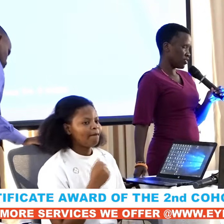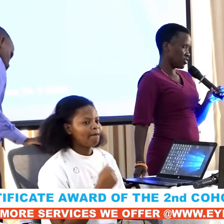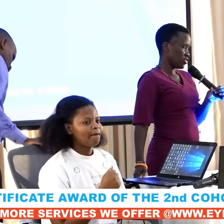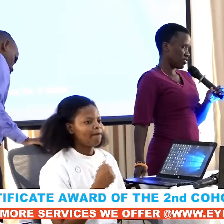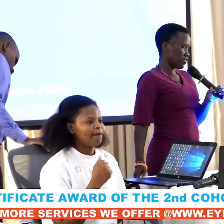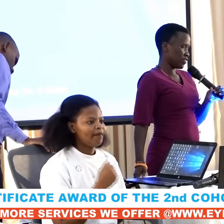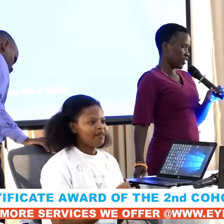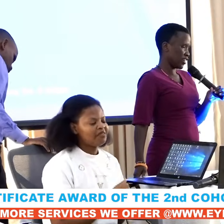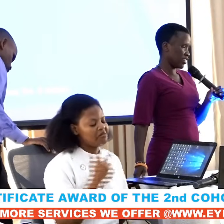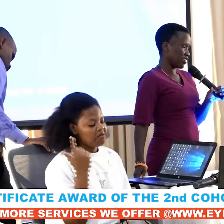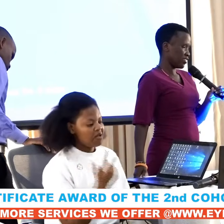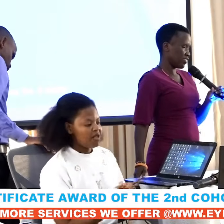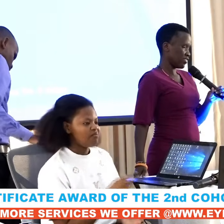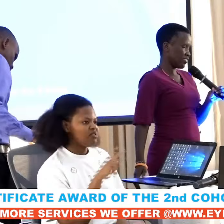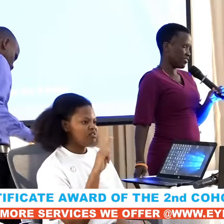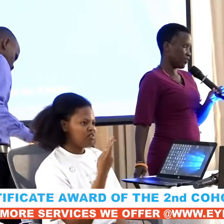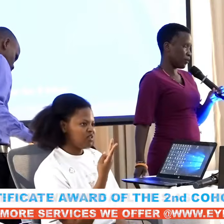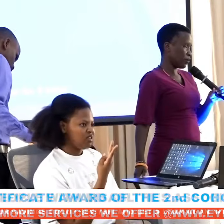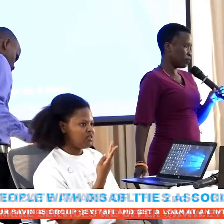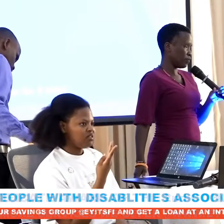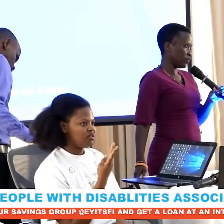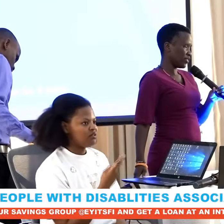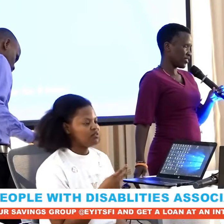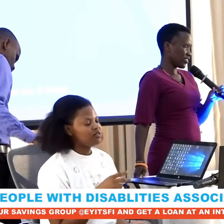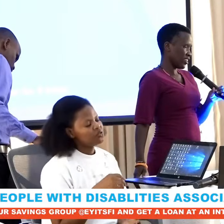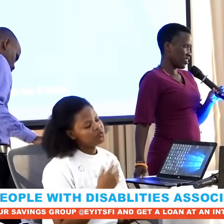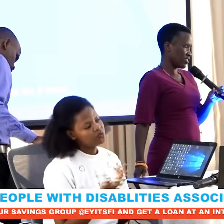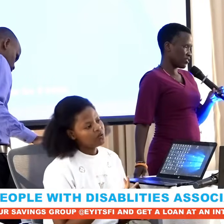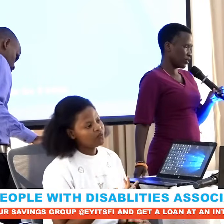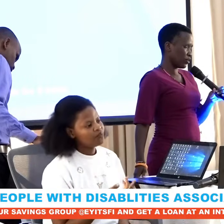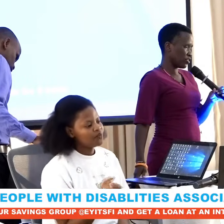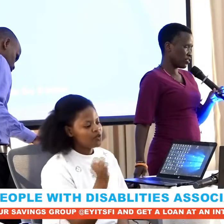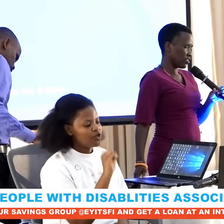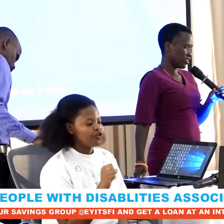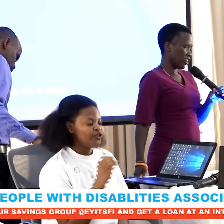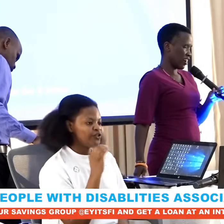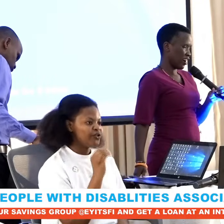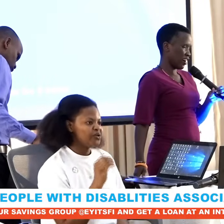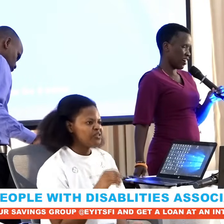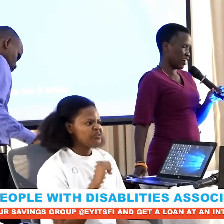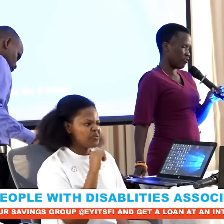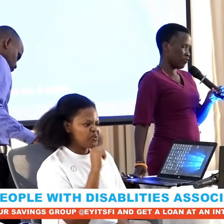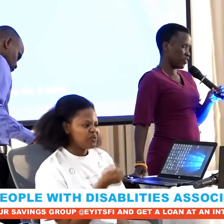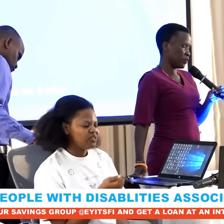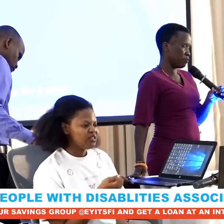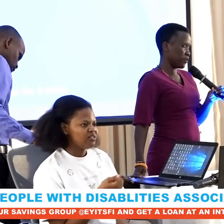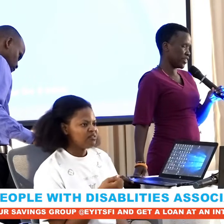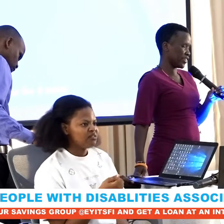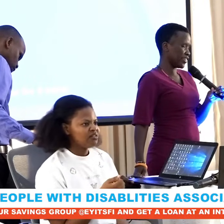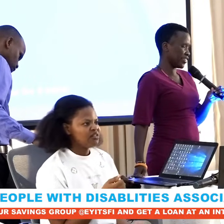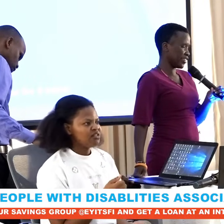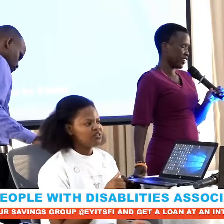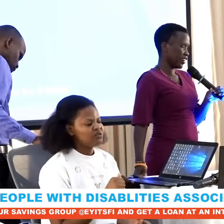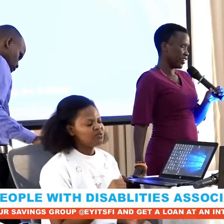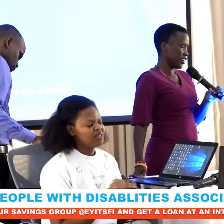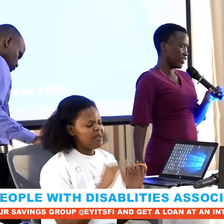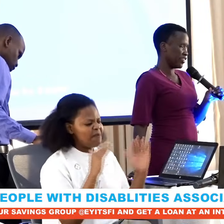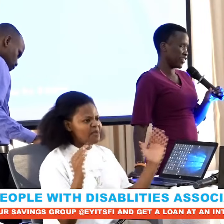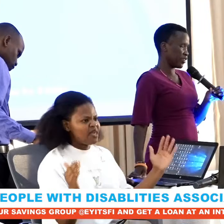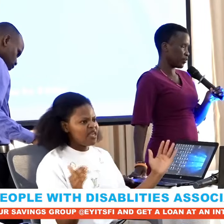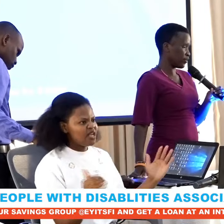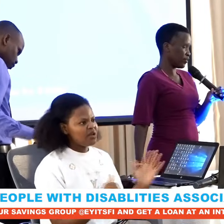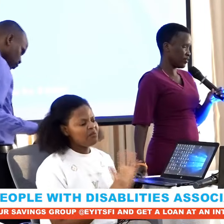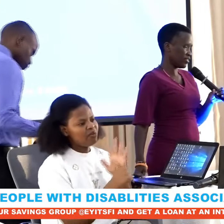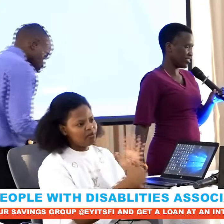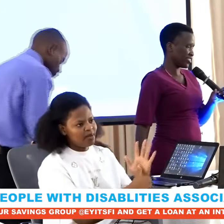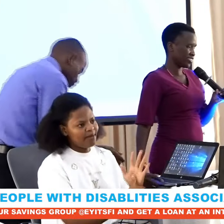comes second. So it's not a very big